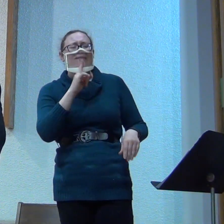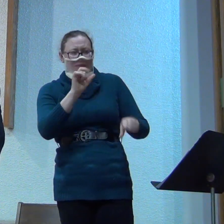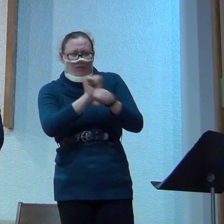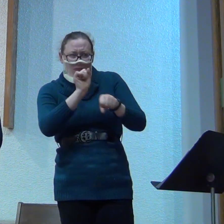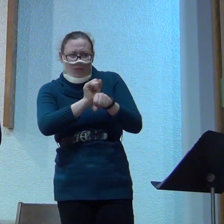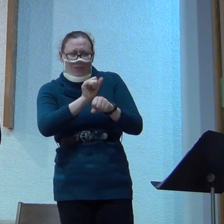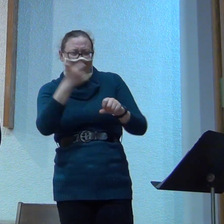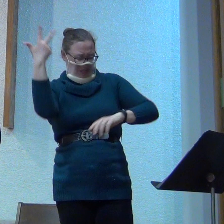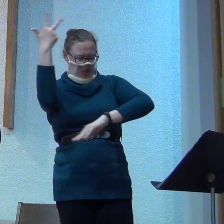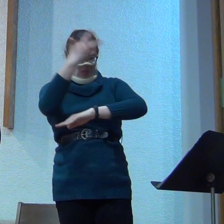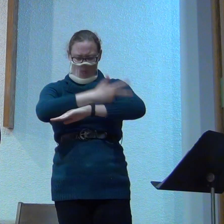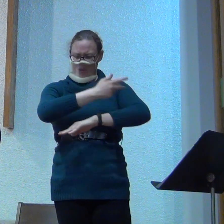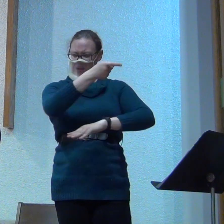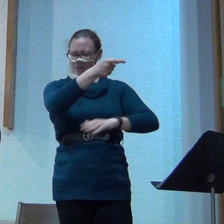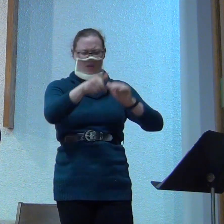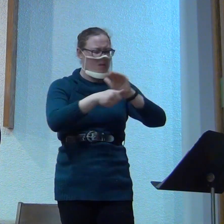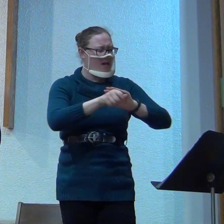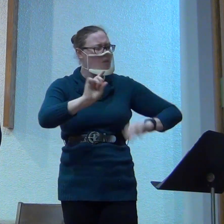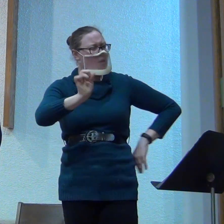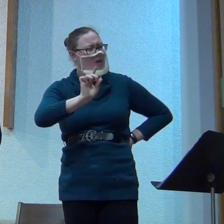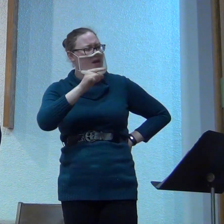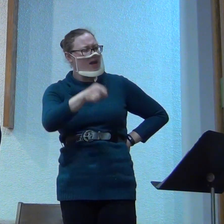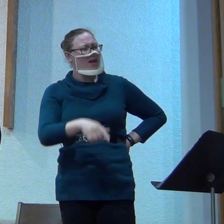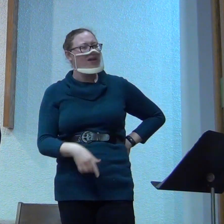where have you really been the last 3 days?